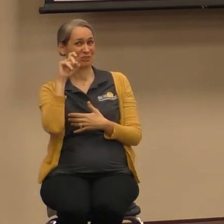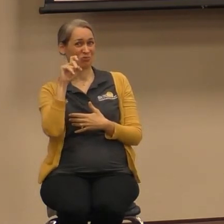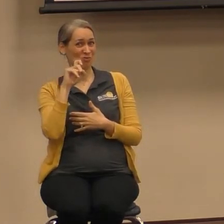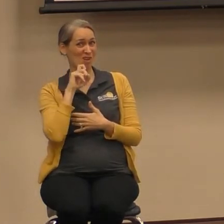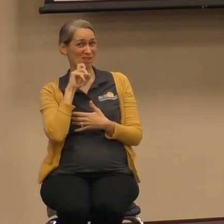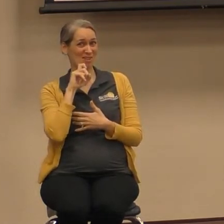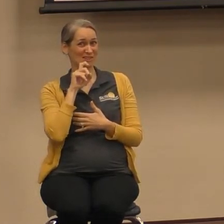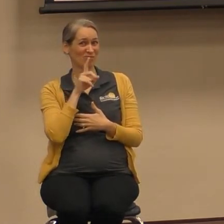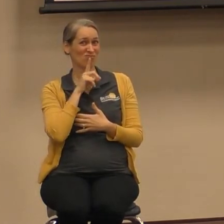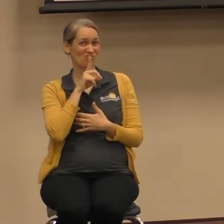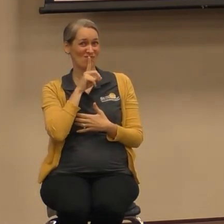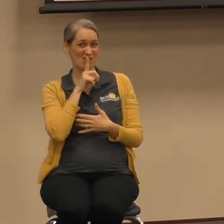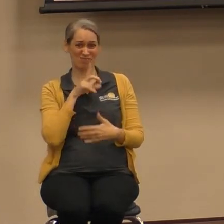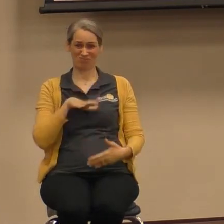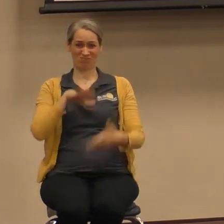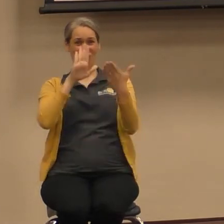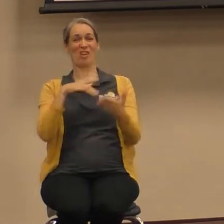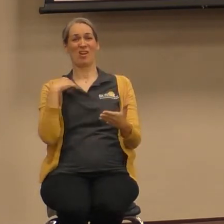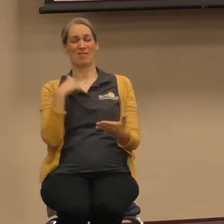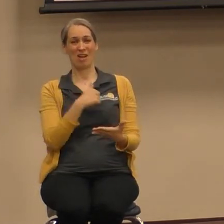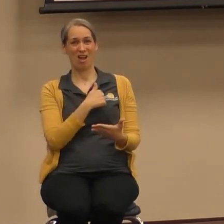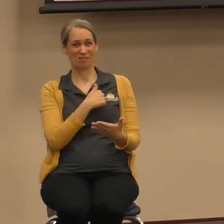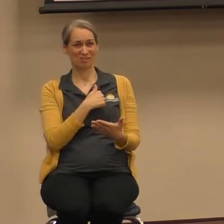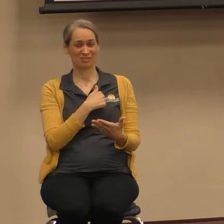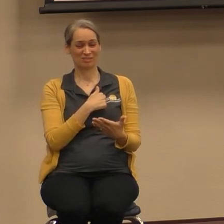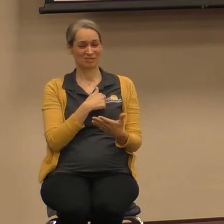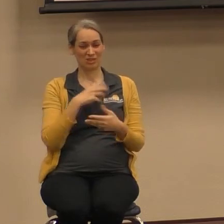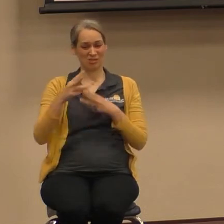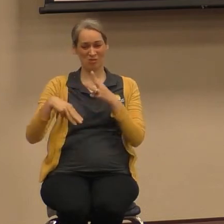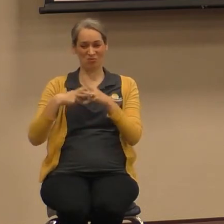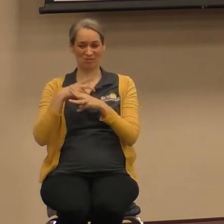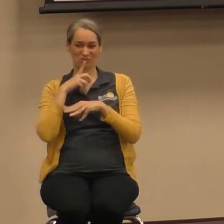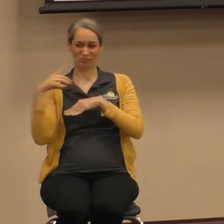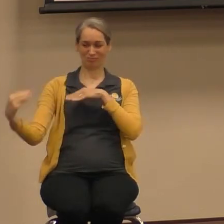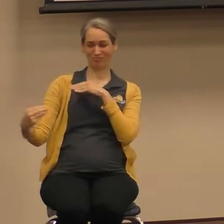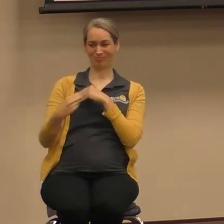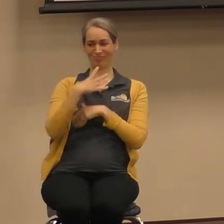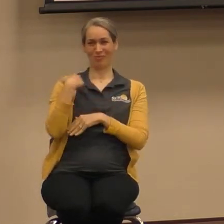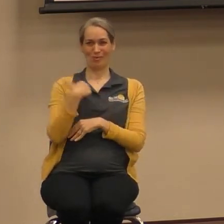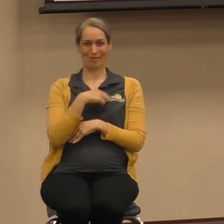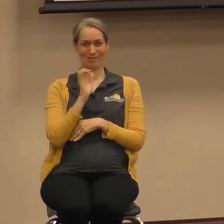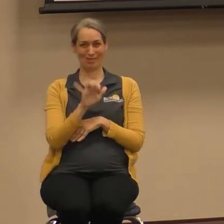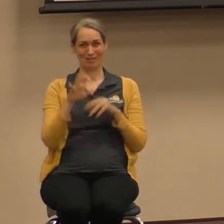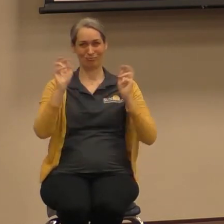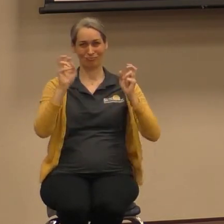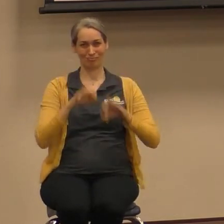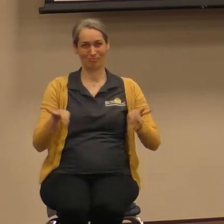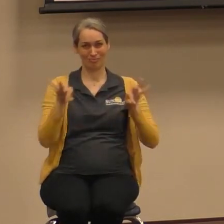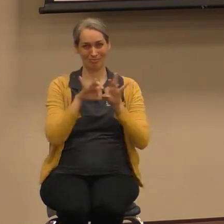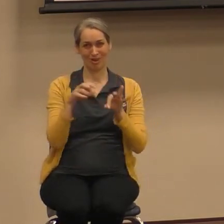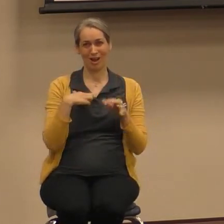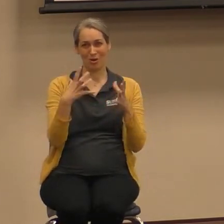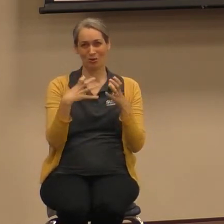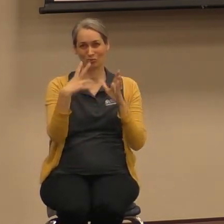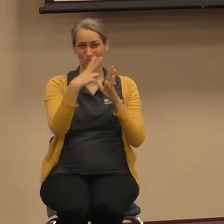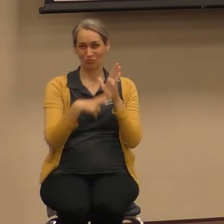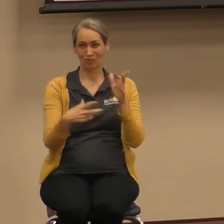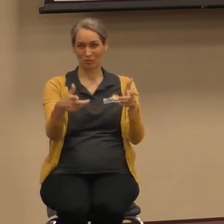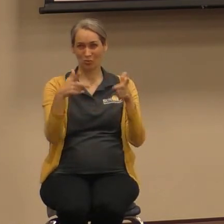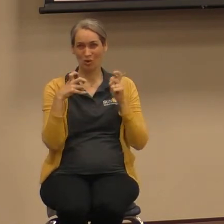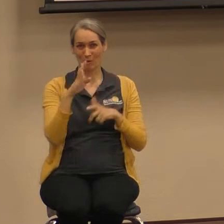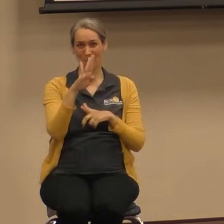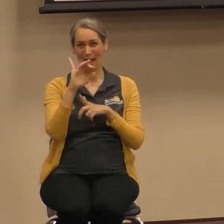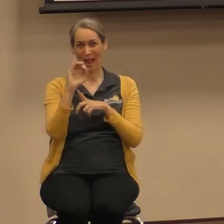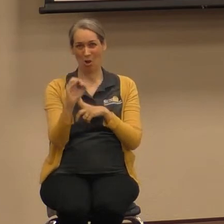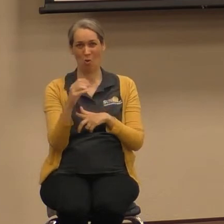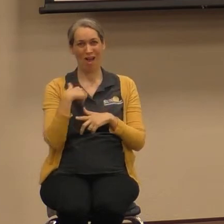coming from the world and invading who we are. And so I think it's an important topic. Let me just read you Joe's quick bio, and then I don't